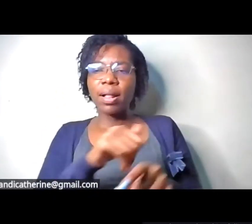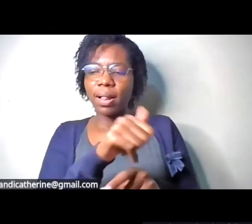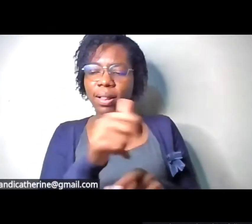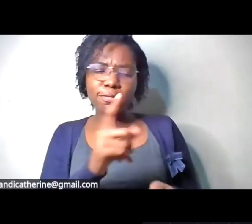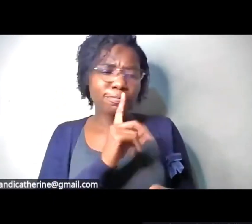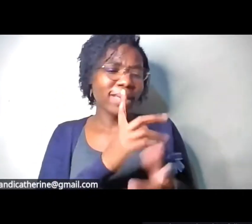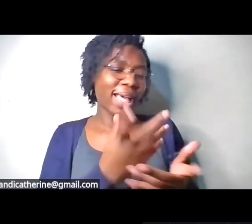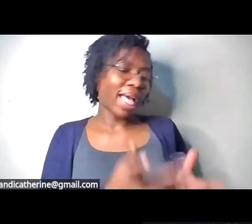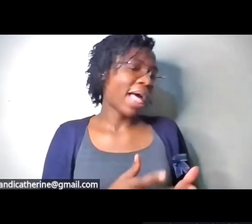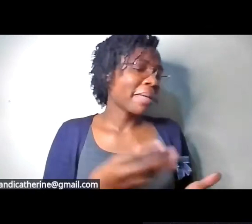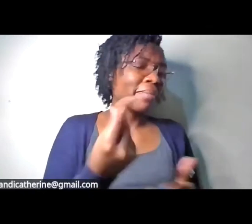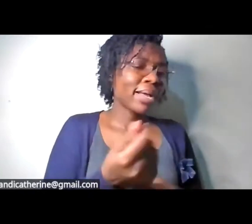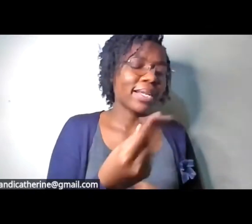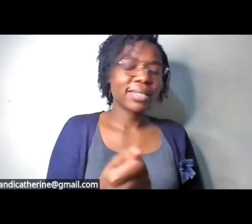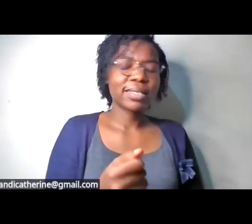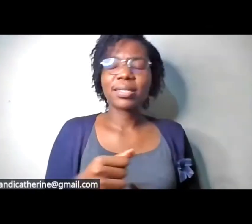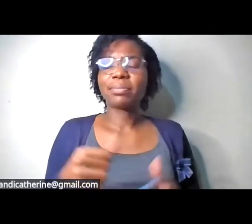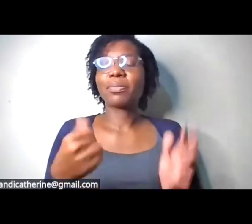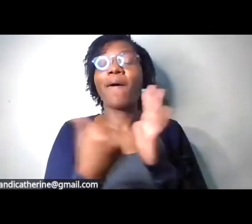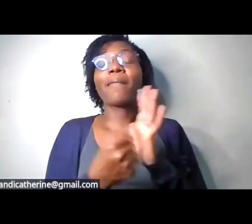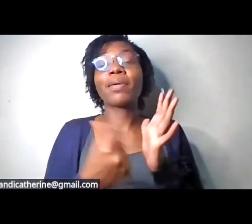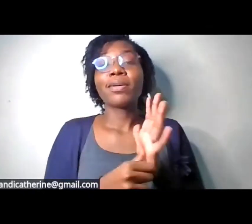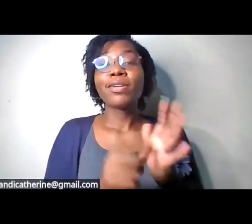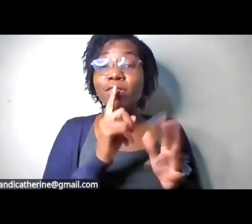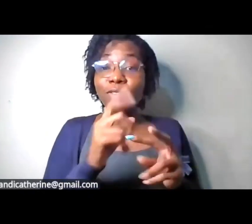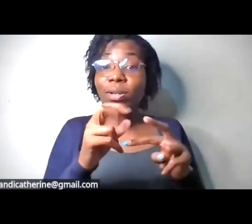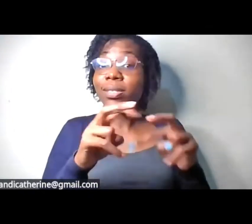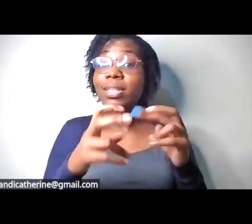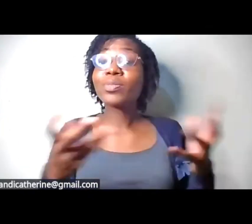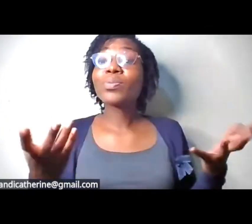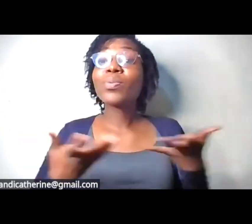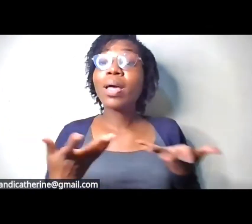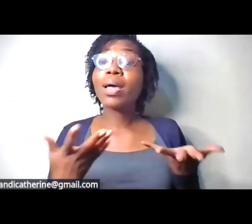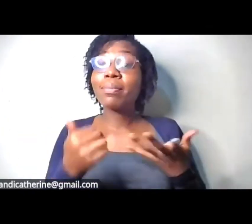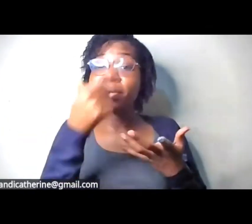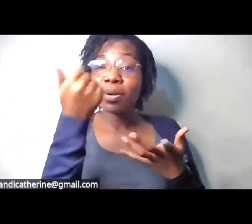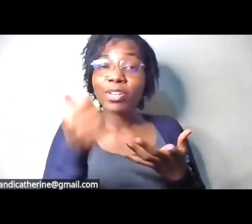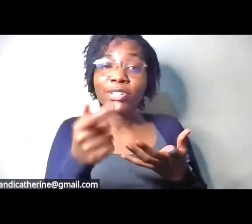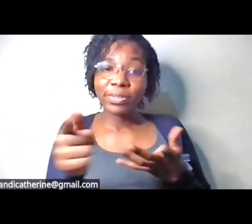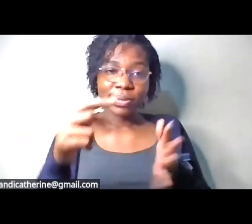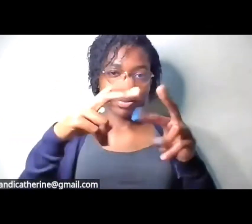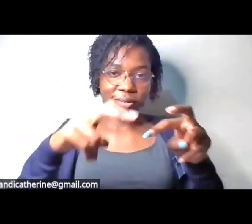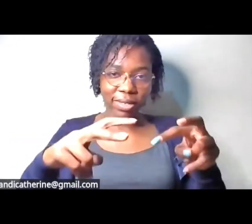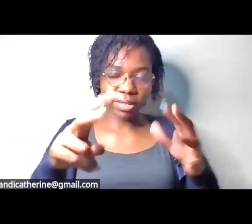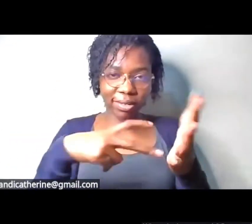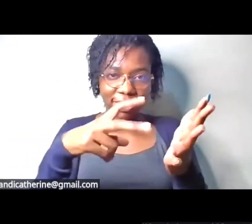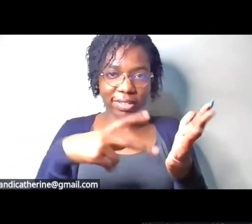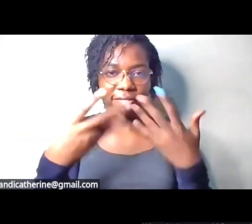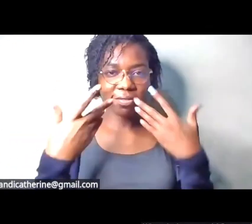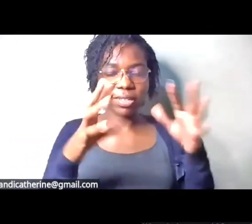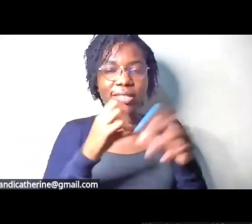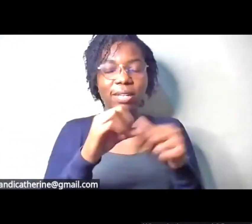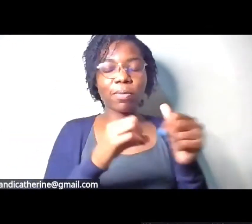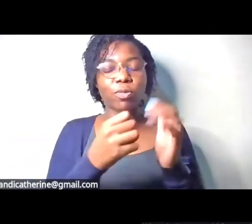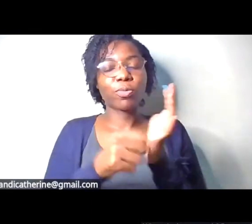is the research? Because I'm sure you have read quite extensively on these matters.